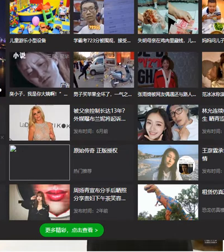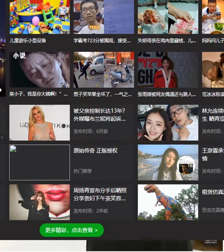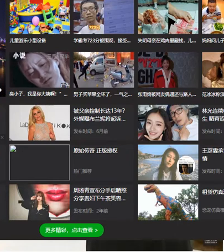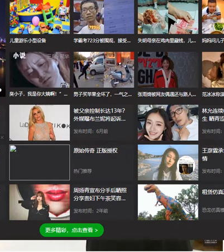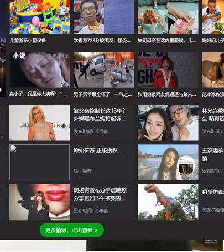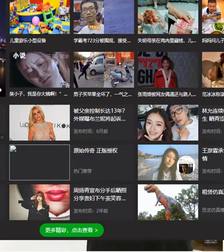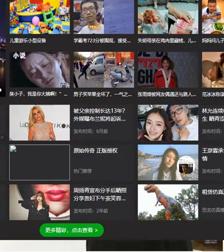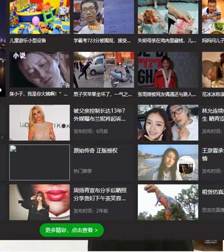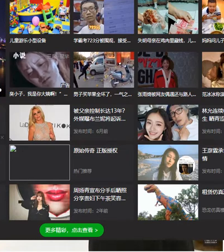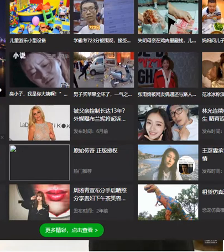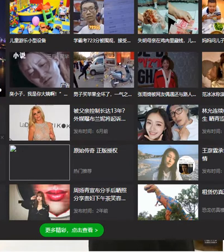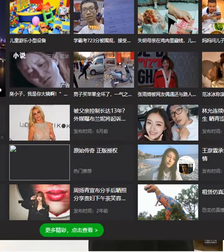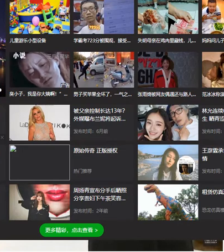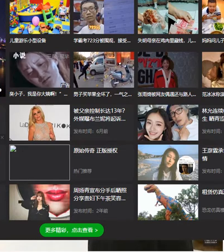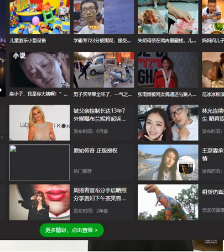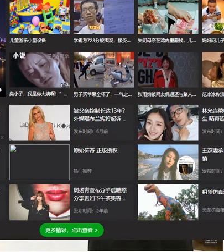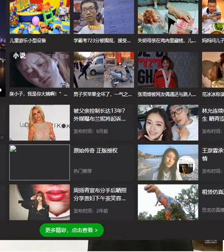when